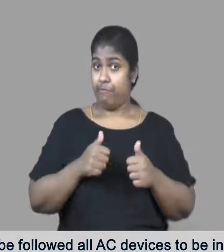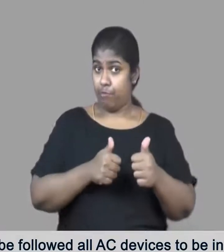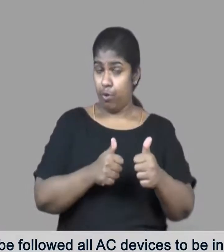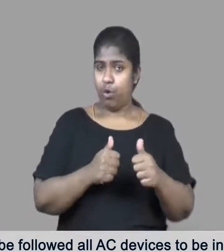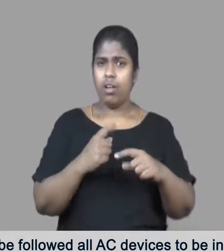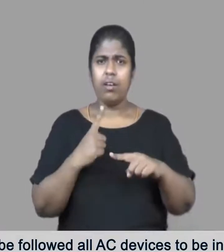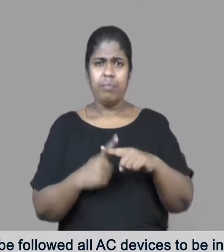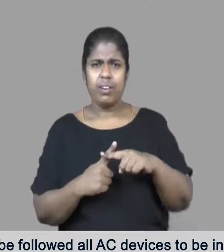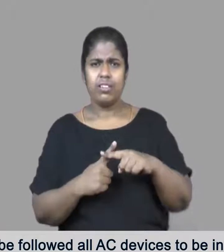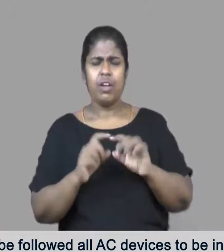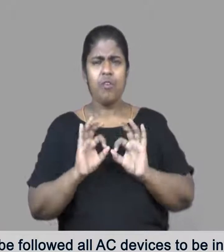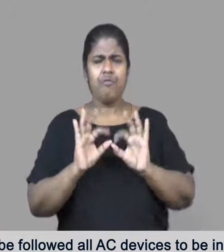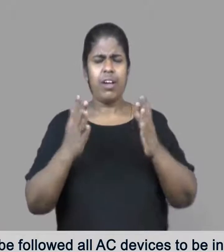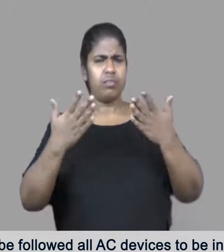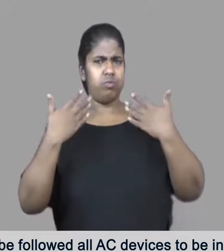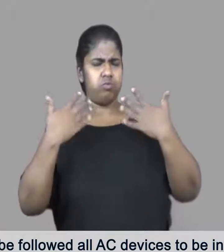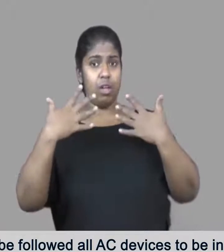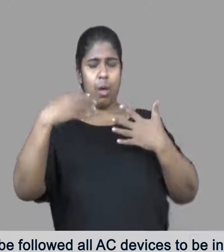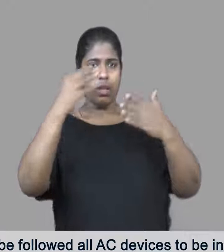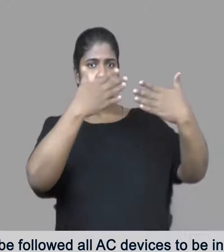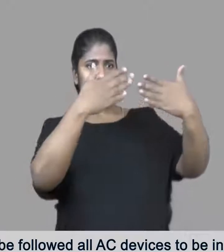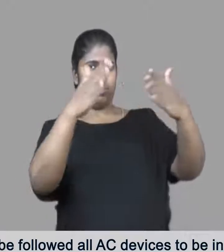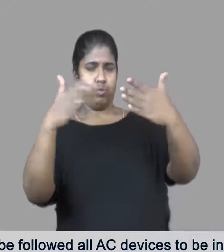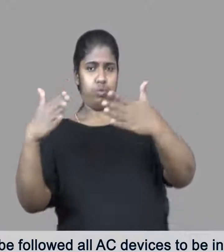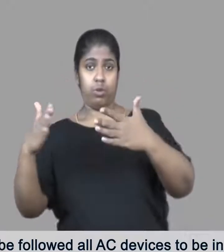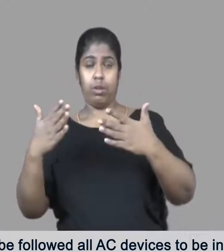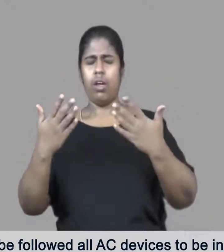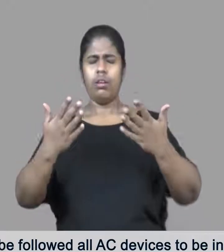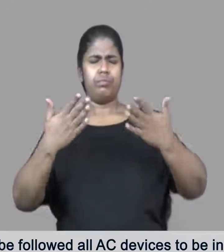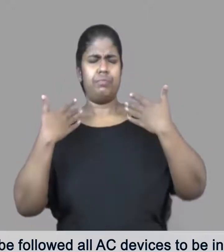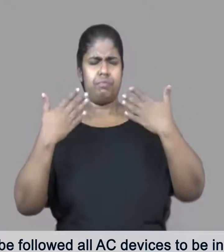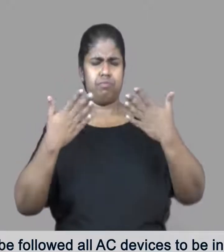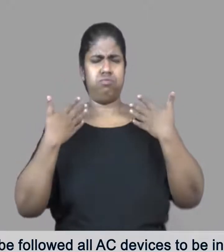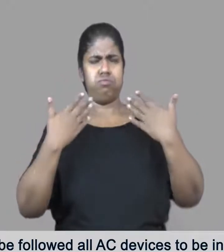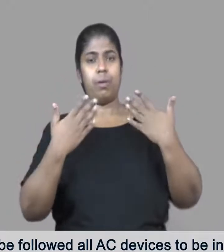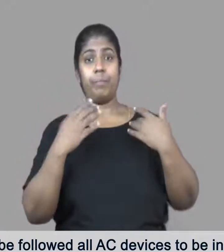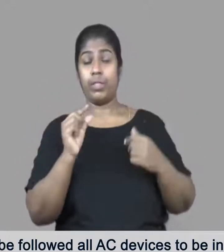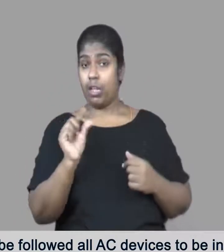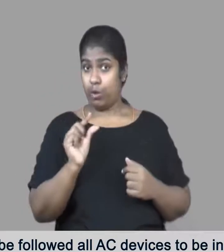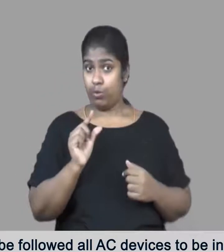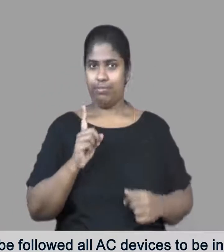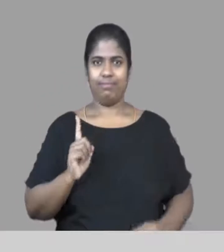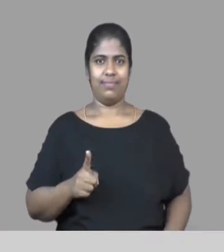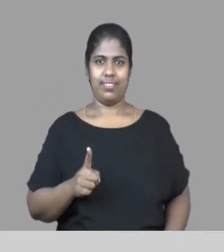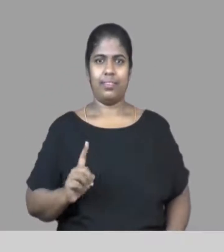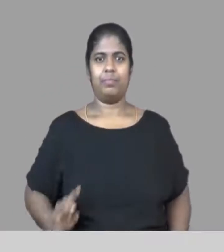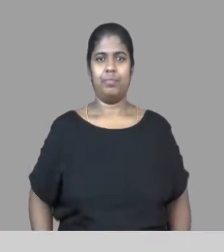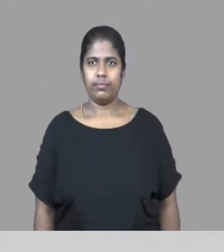Intake of fresh air to be as much as possible with adequate cross ventilation.